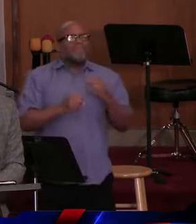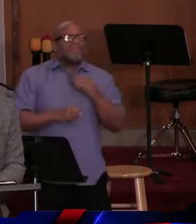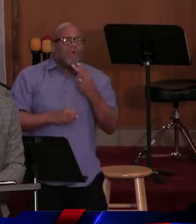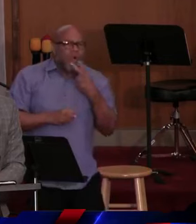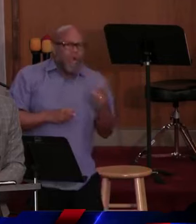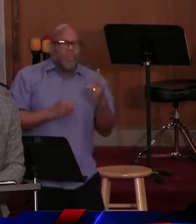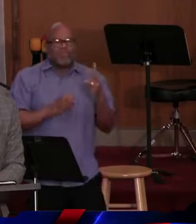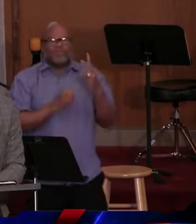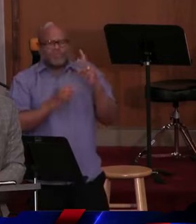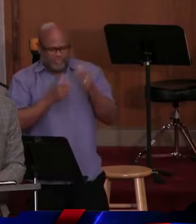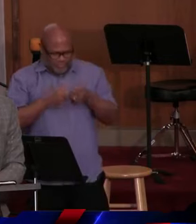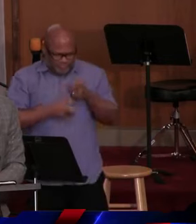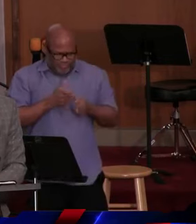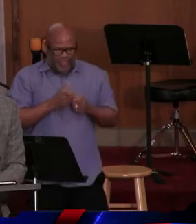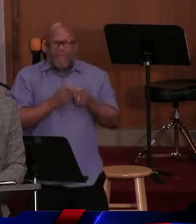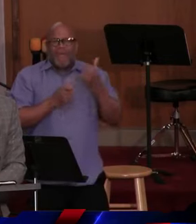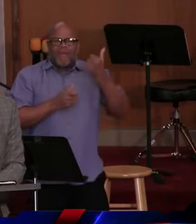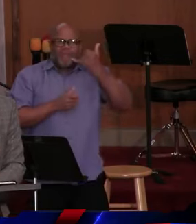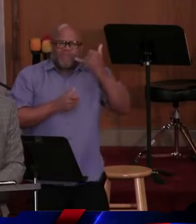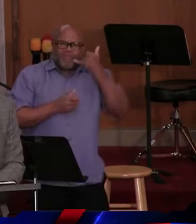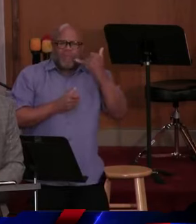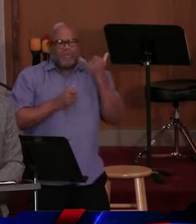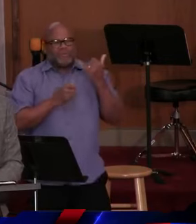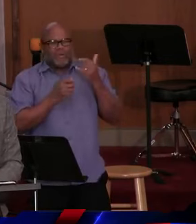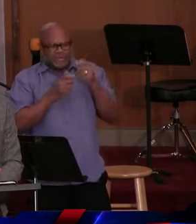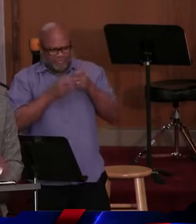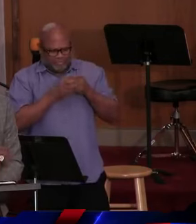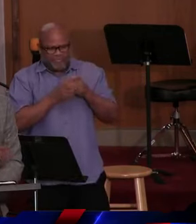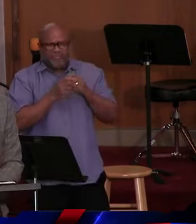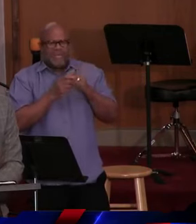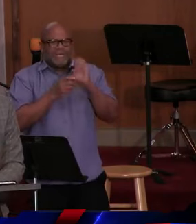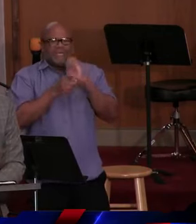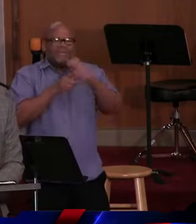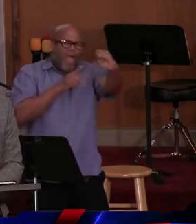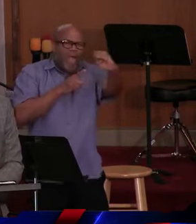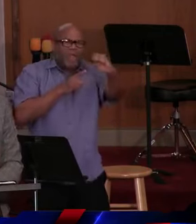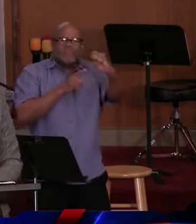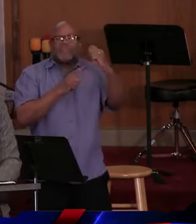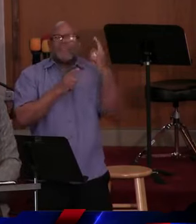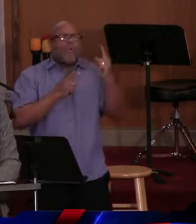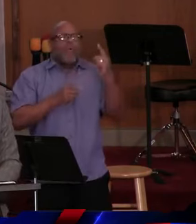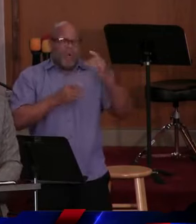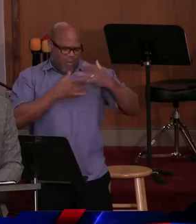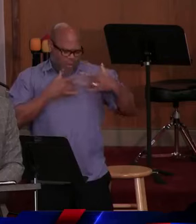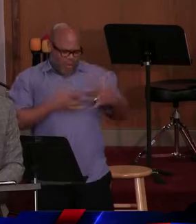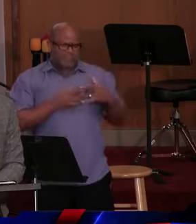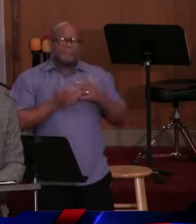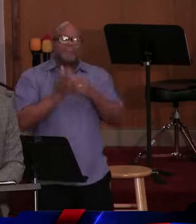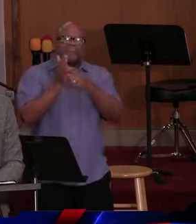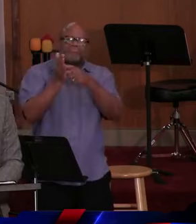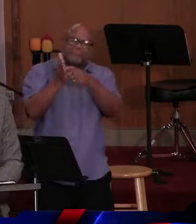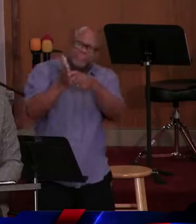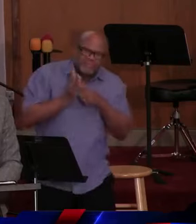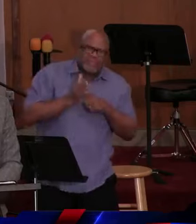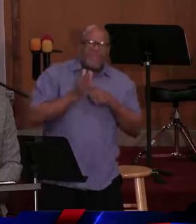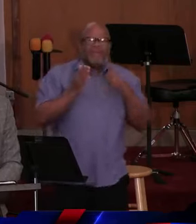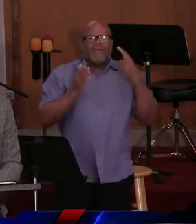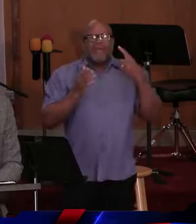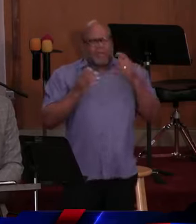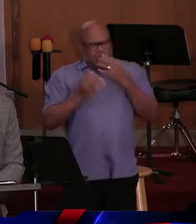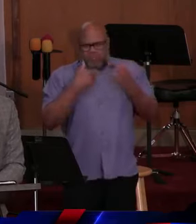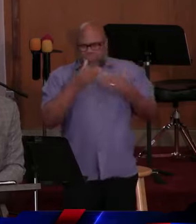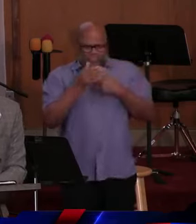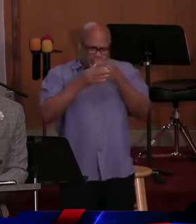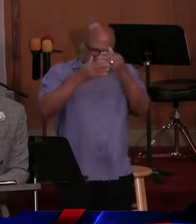the phone line. We want to hear back from you. But our heart's desire, in the midst of the restrictions that are in front of us, to still magnify